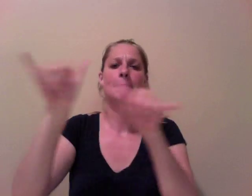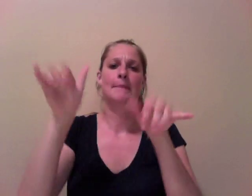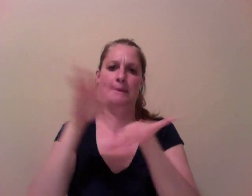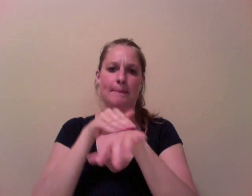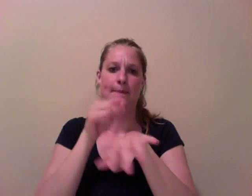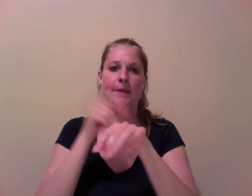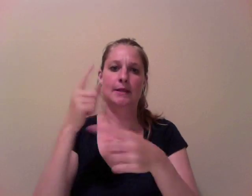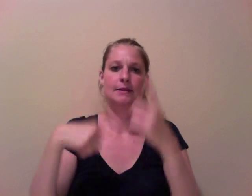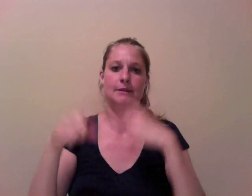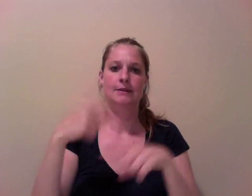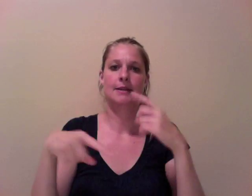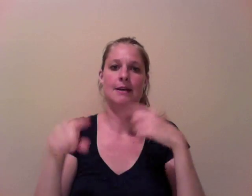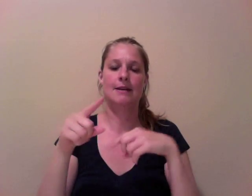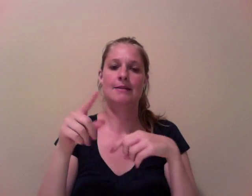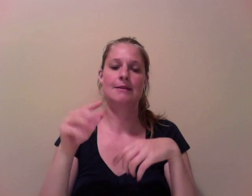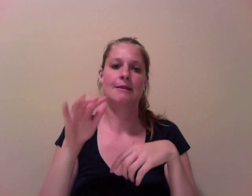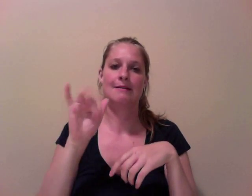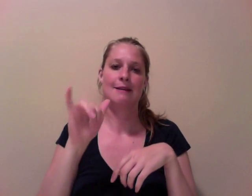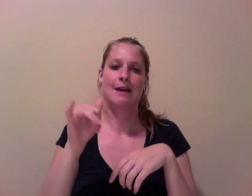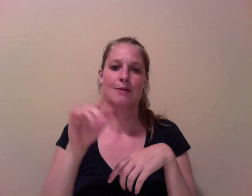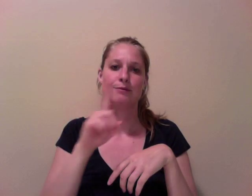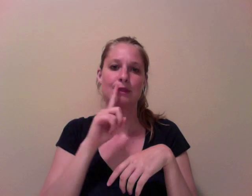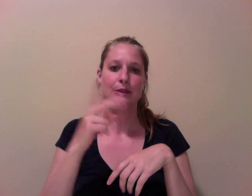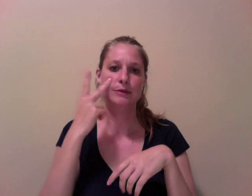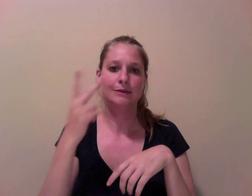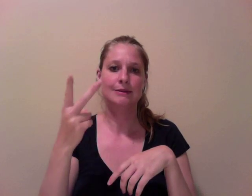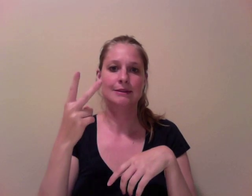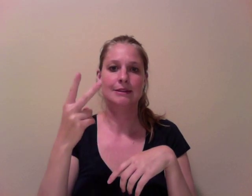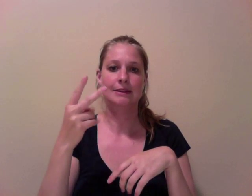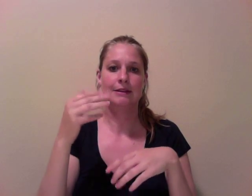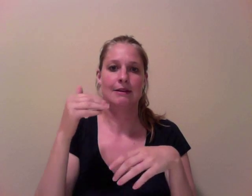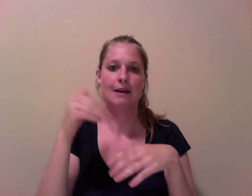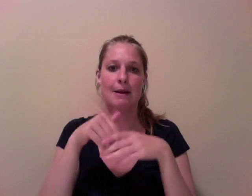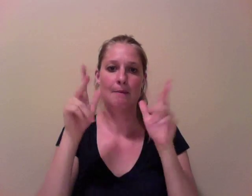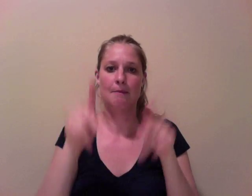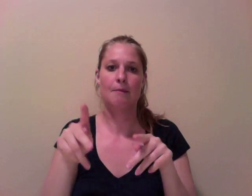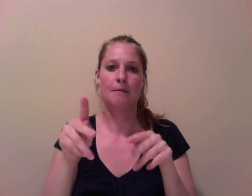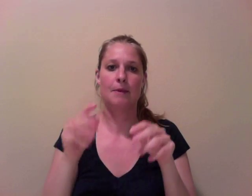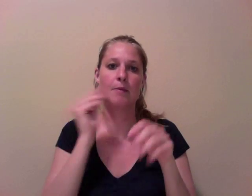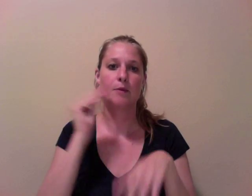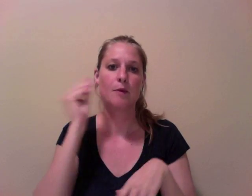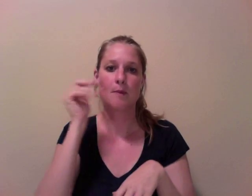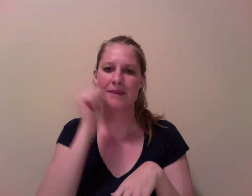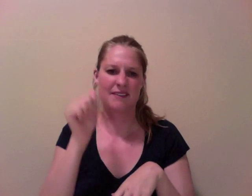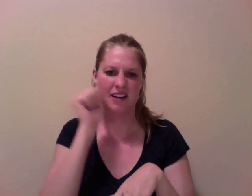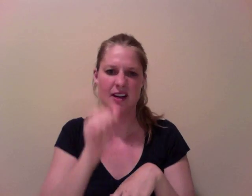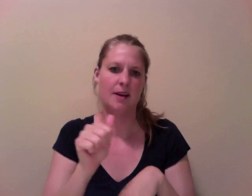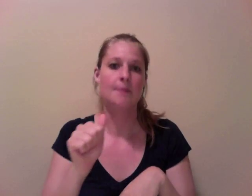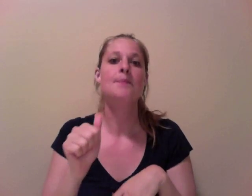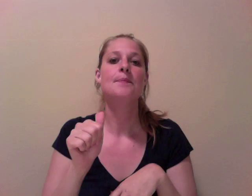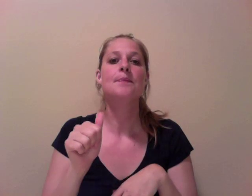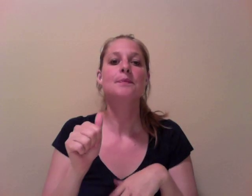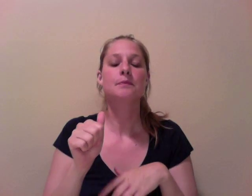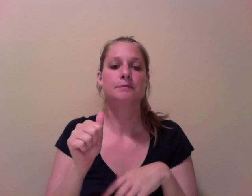And the pet signs that we're going to use are the pet signs that are really the ones that you see in people's household every day.